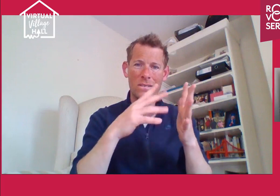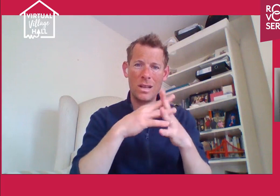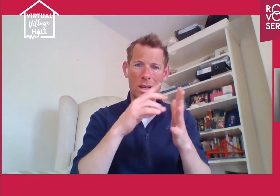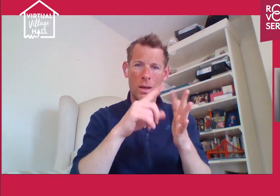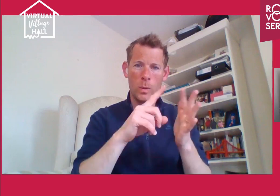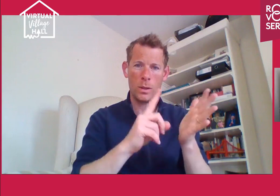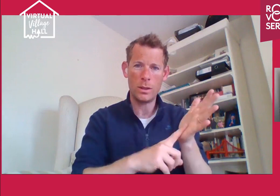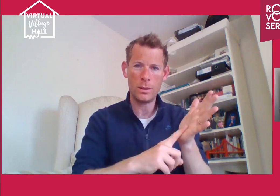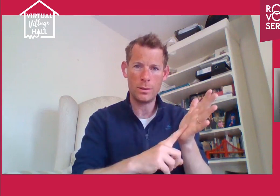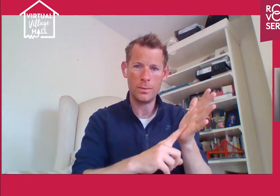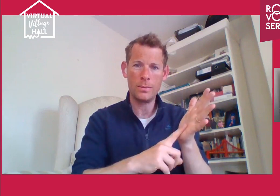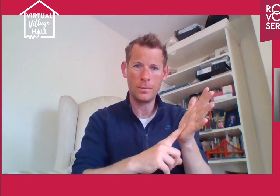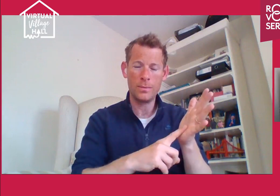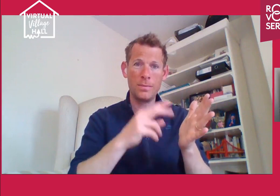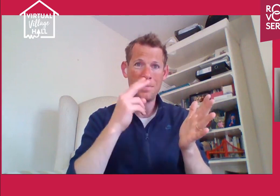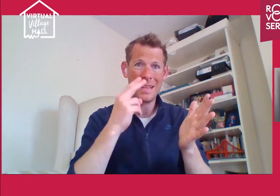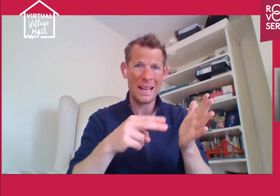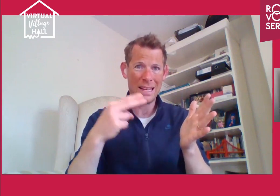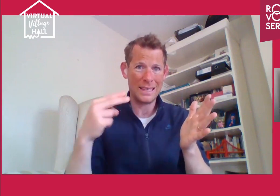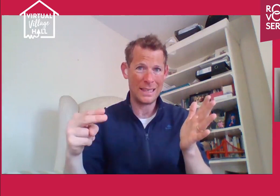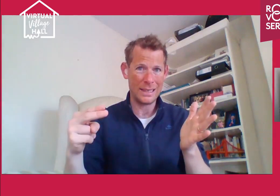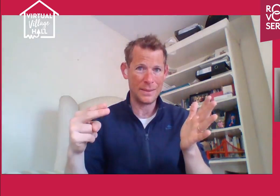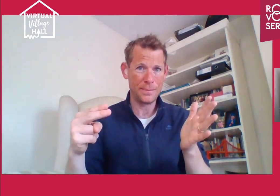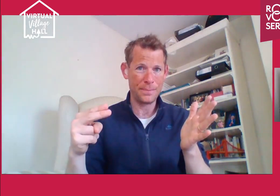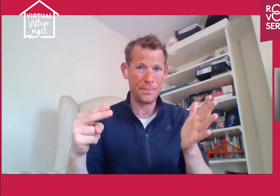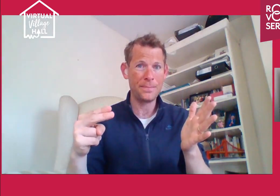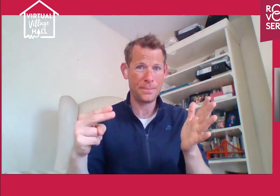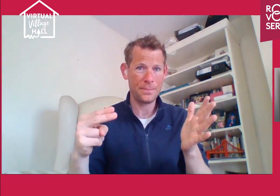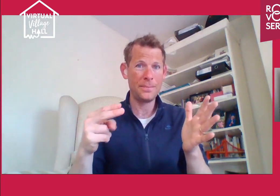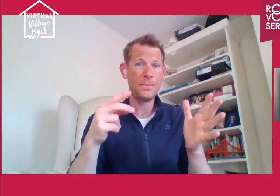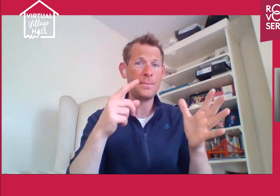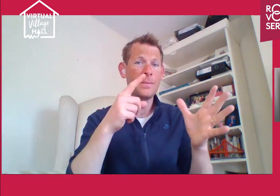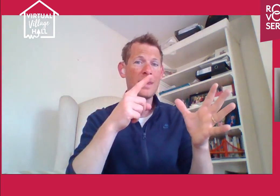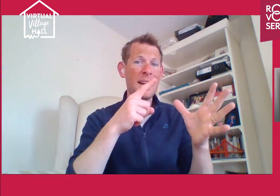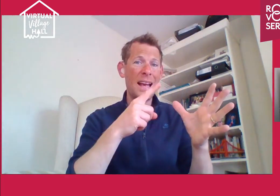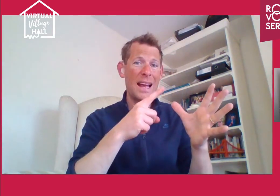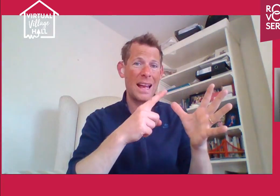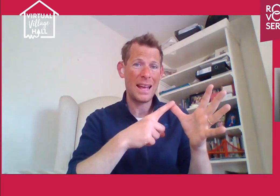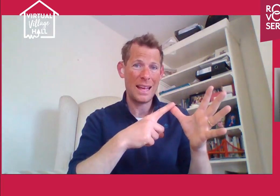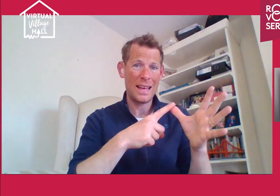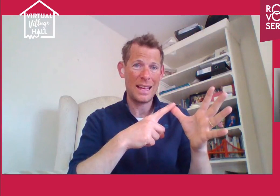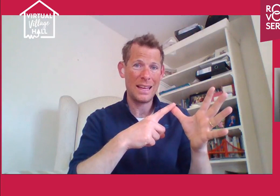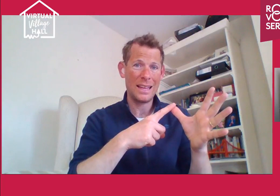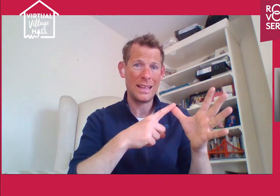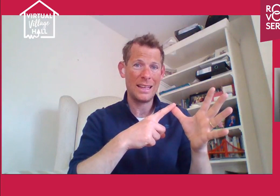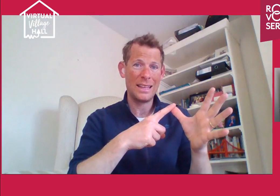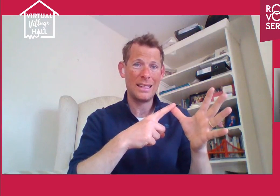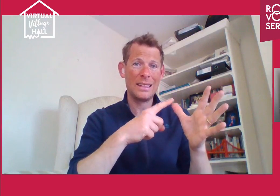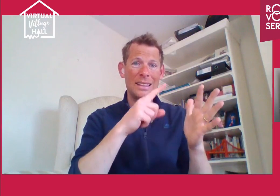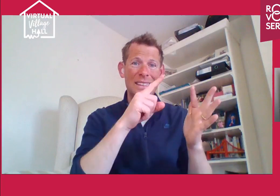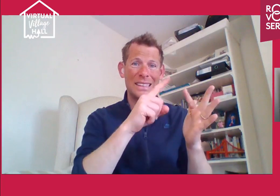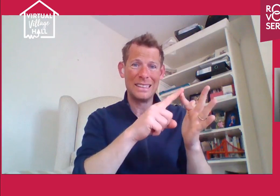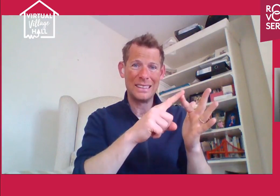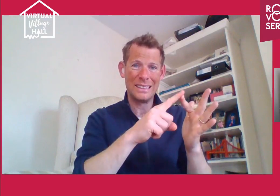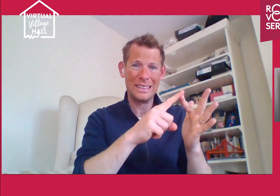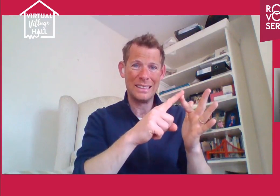So they are the files. I'll do that again for you. A,